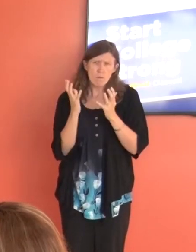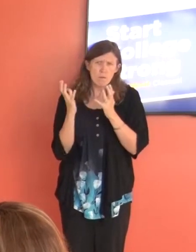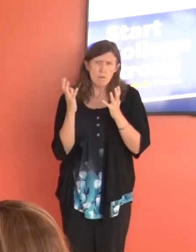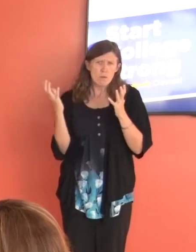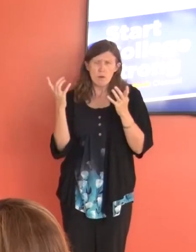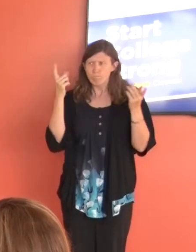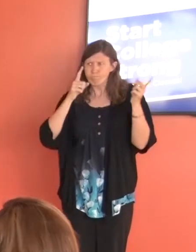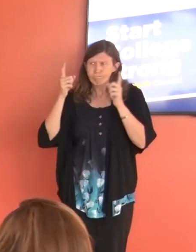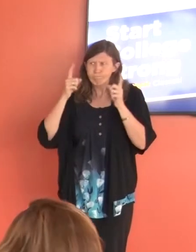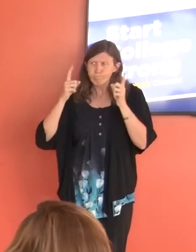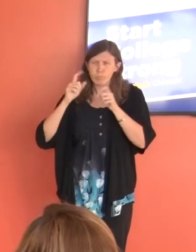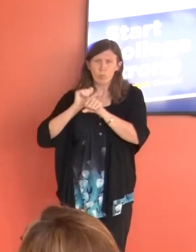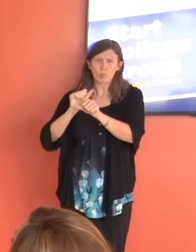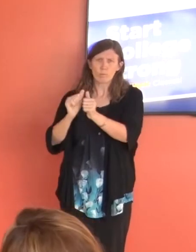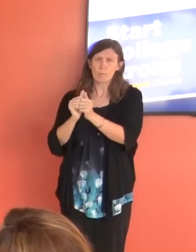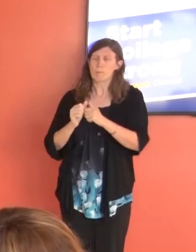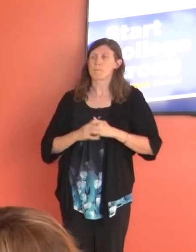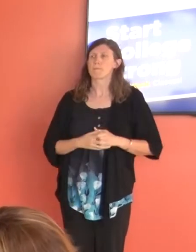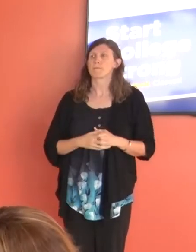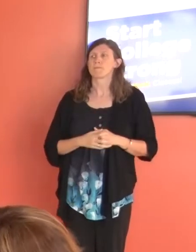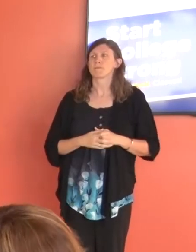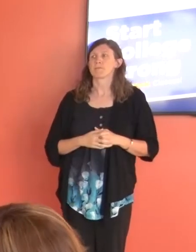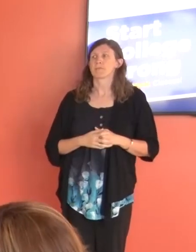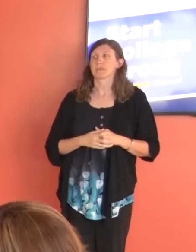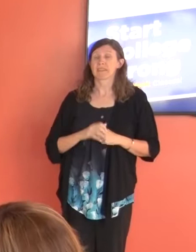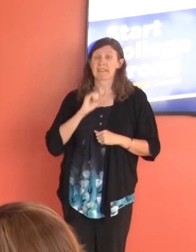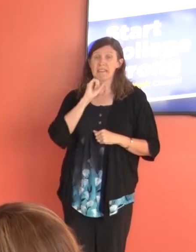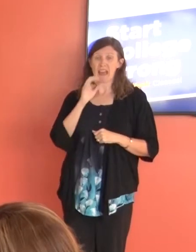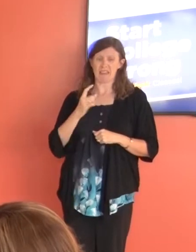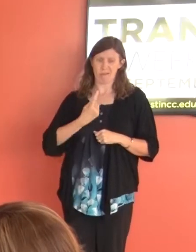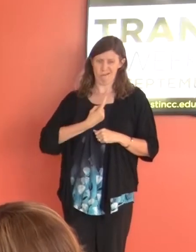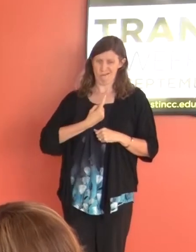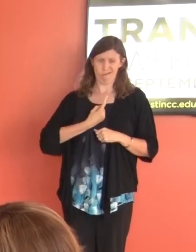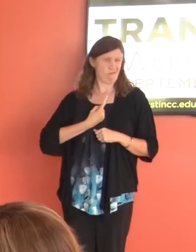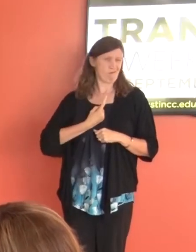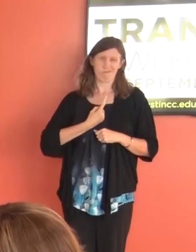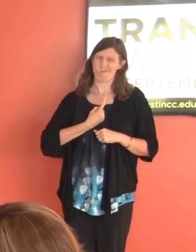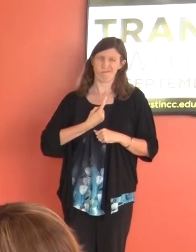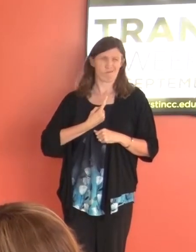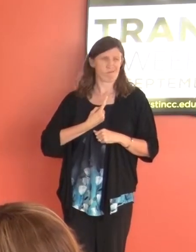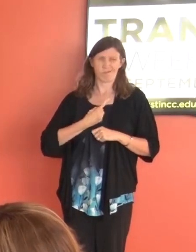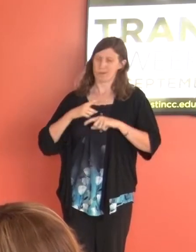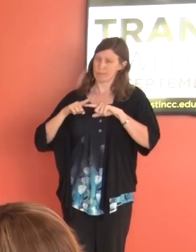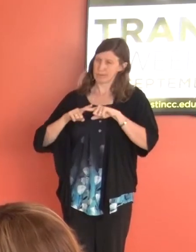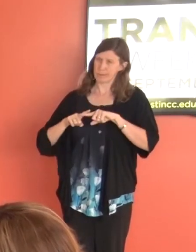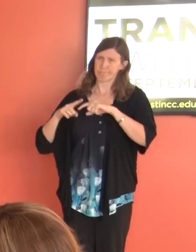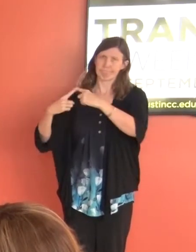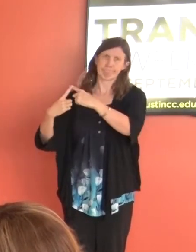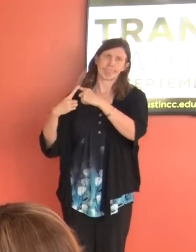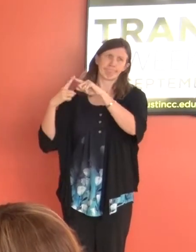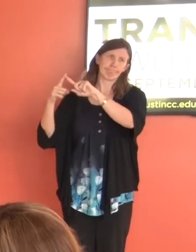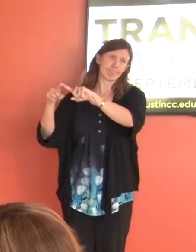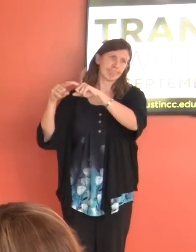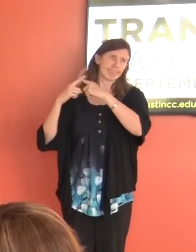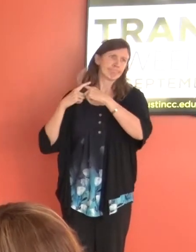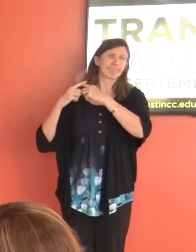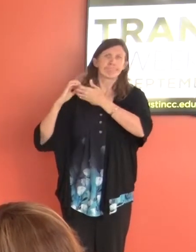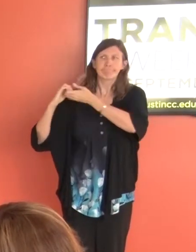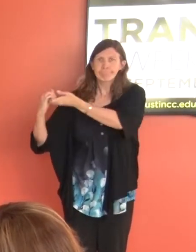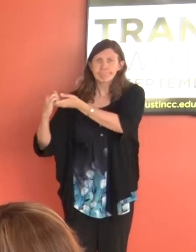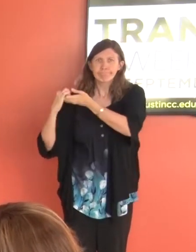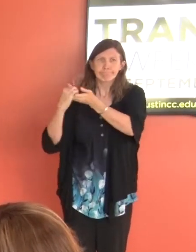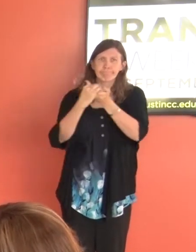you know, there is nothing that we can do really by ourselves. It depends on working in partnership,